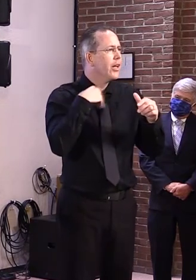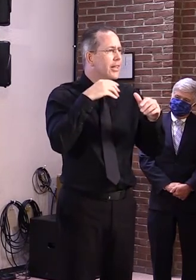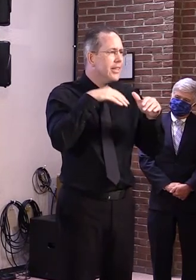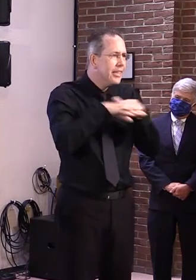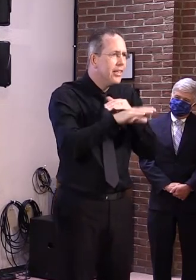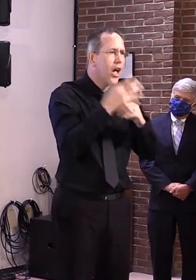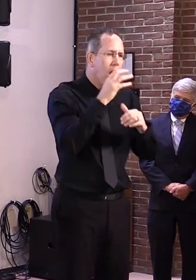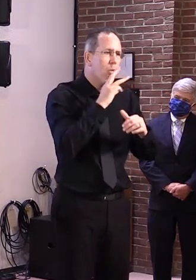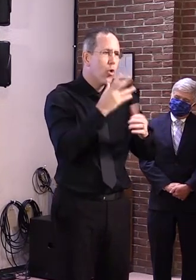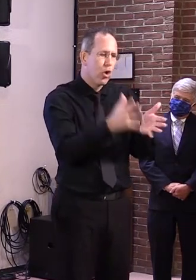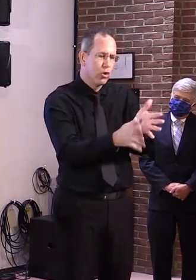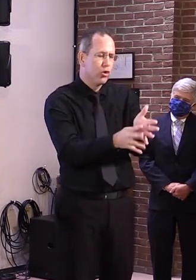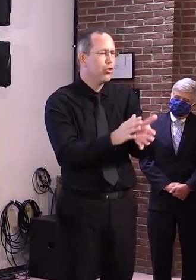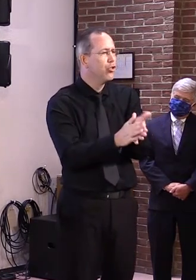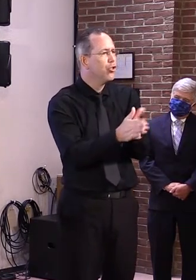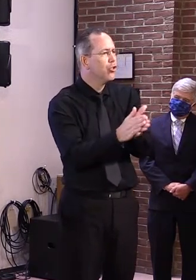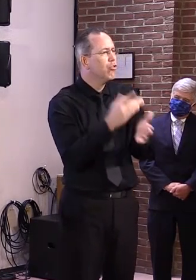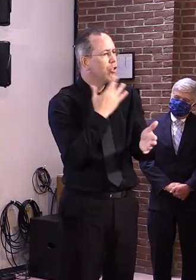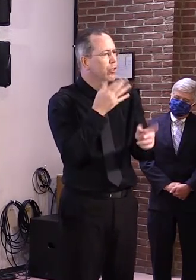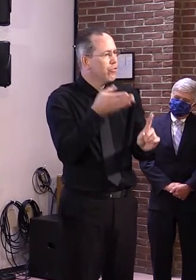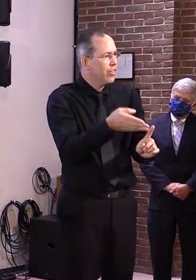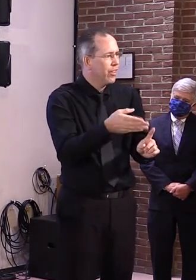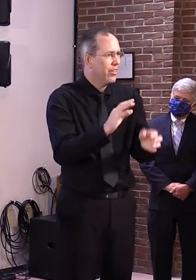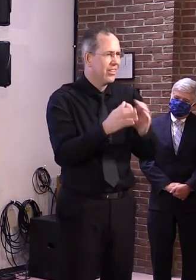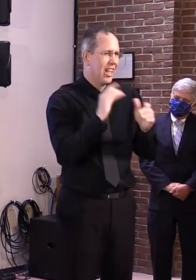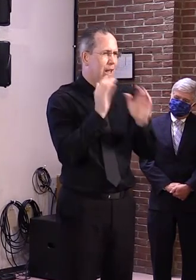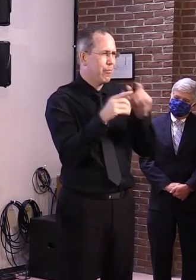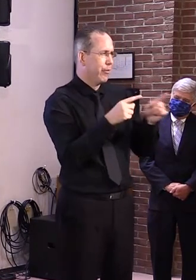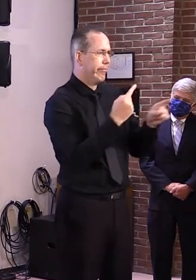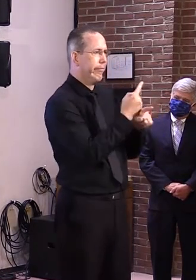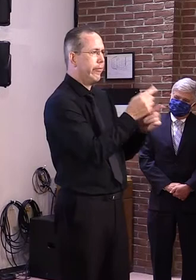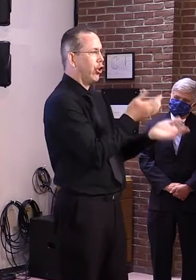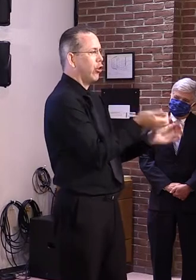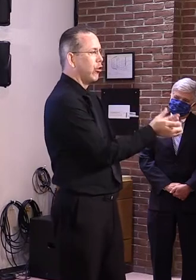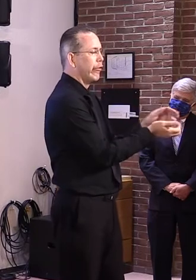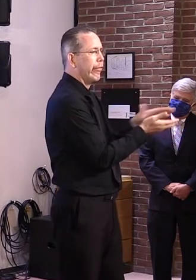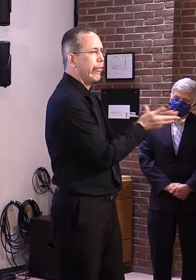And Governor, regarding the graffiti thing,